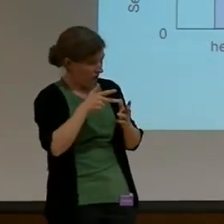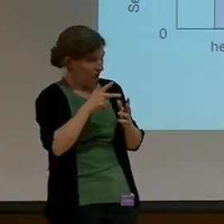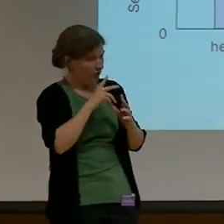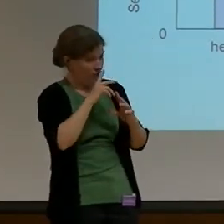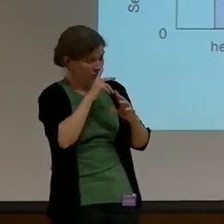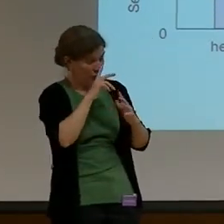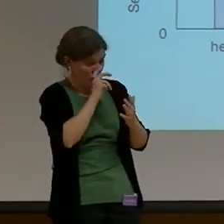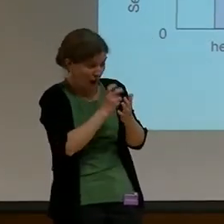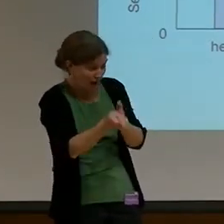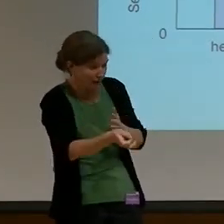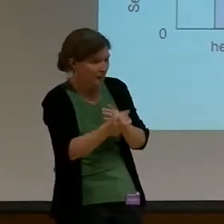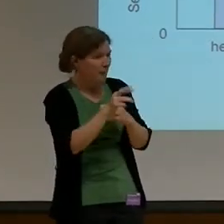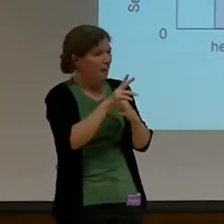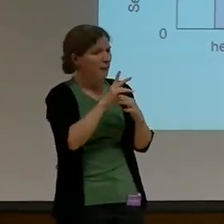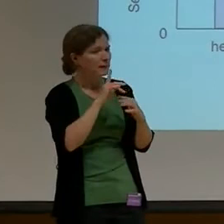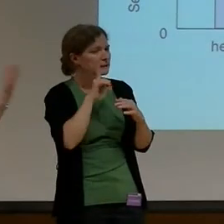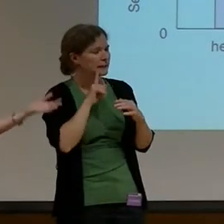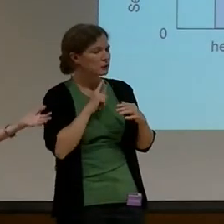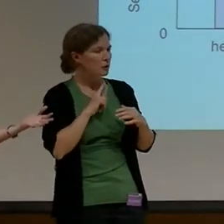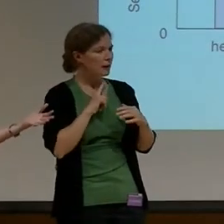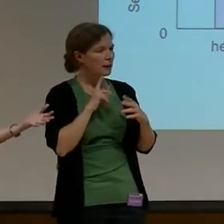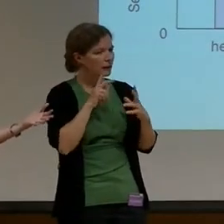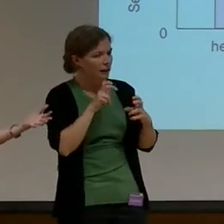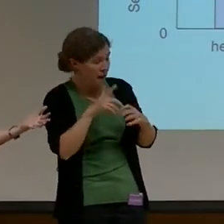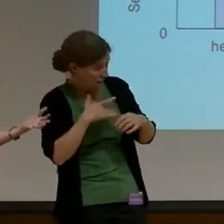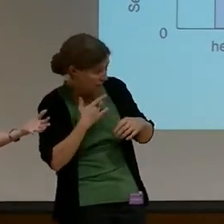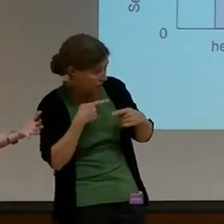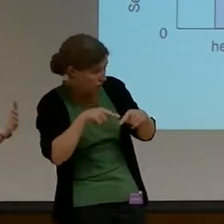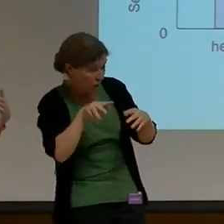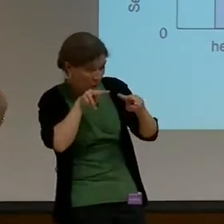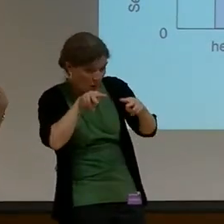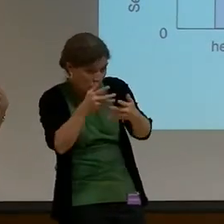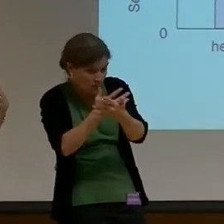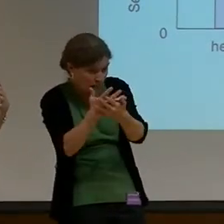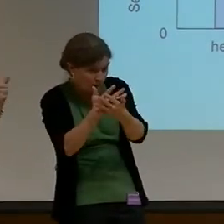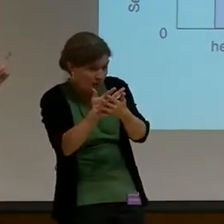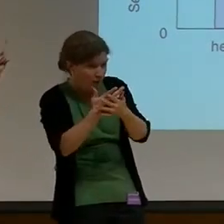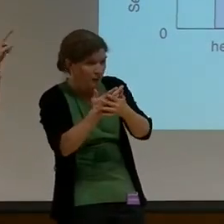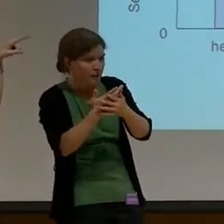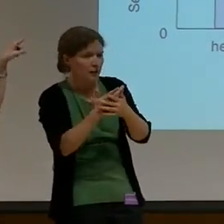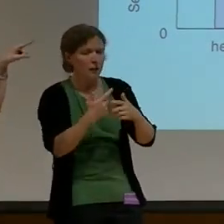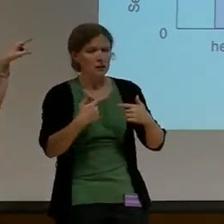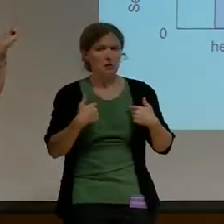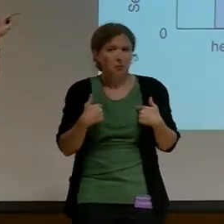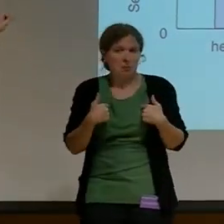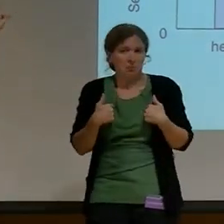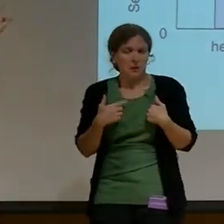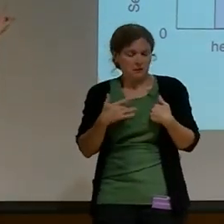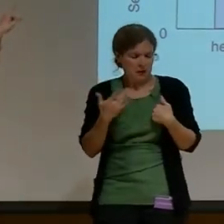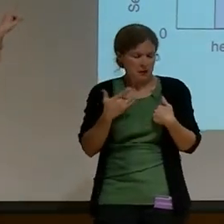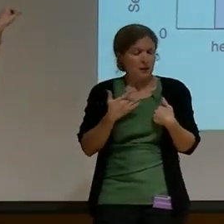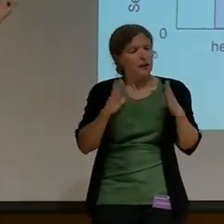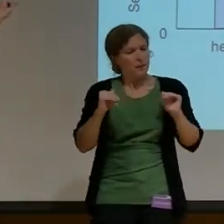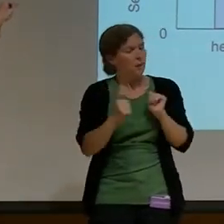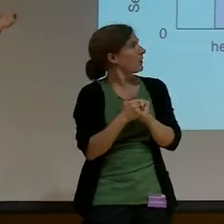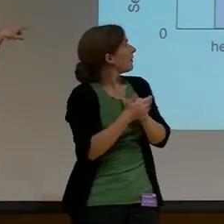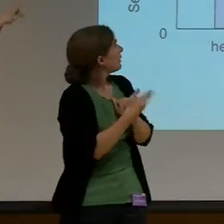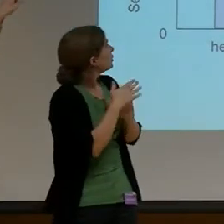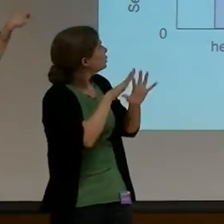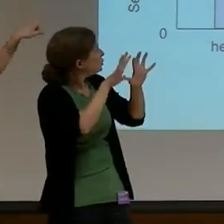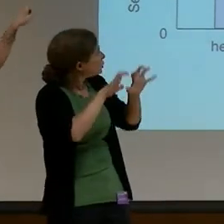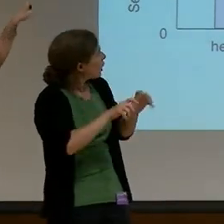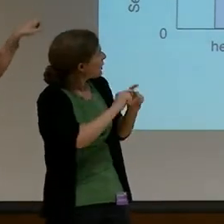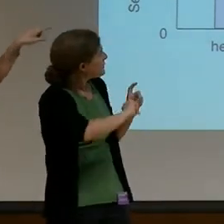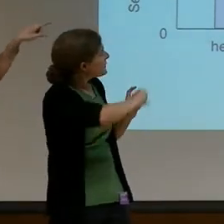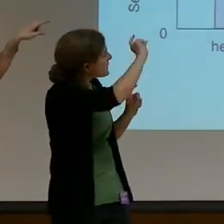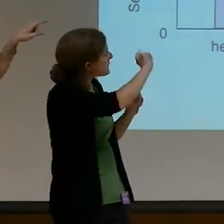attracted they were or how sexually attracted they felt while watching these erotic films, they weren't compared to, see those dark pink